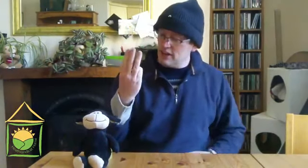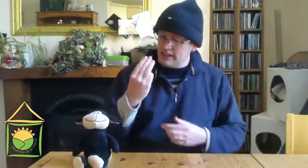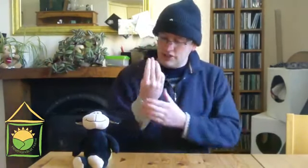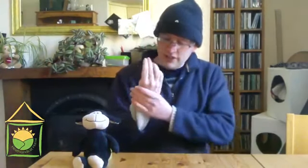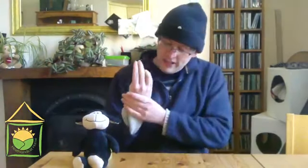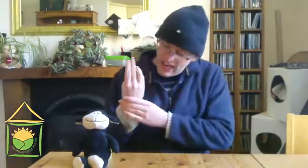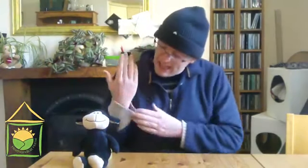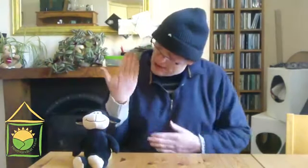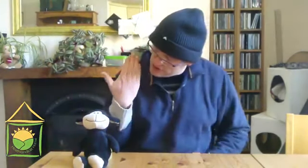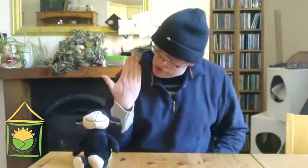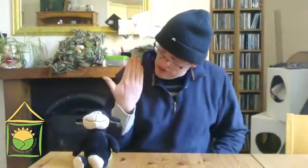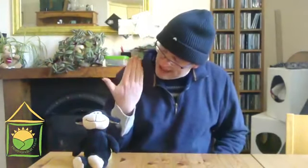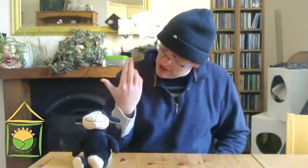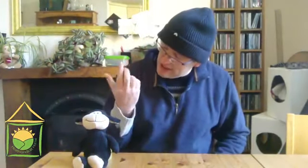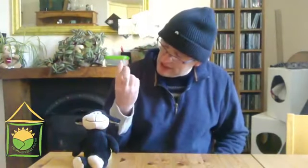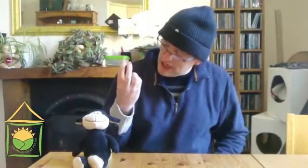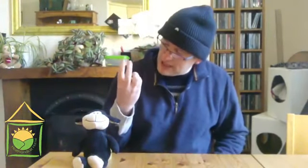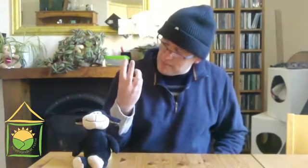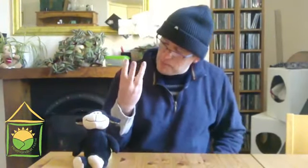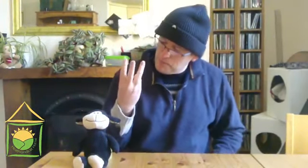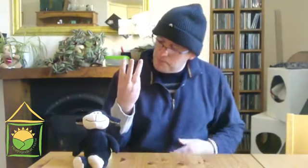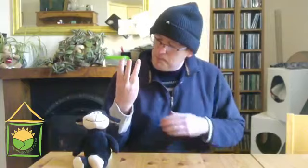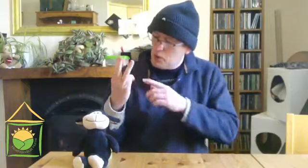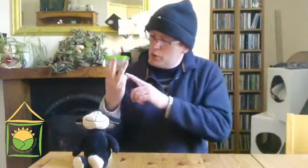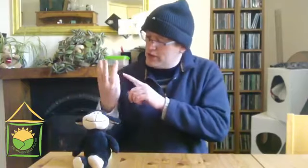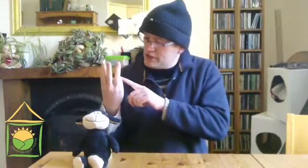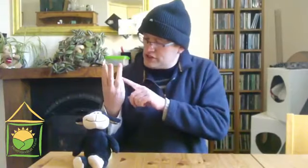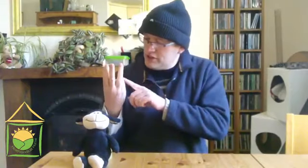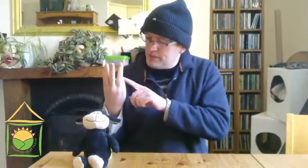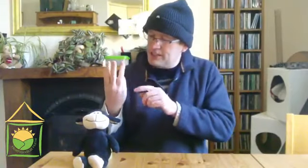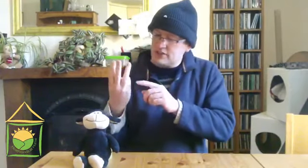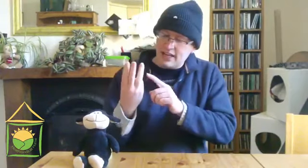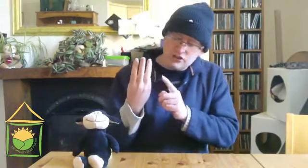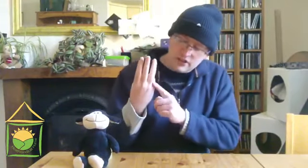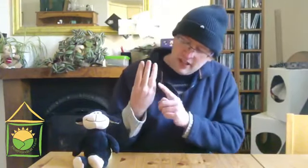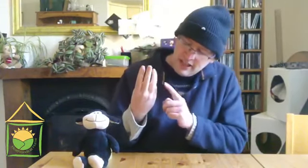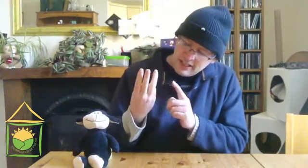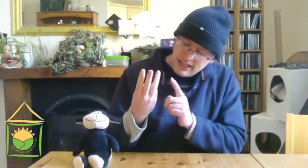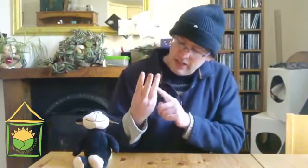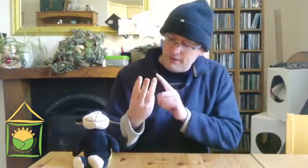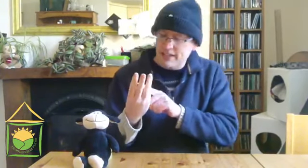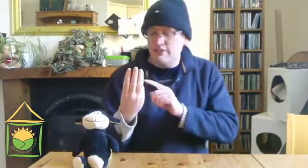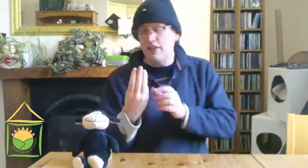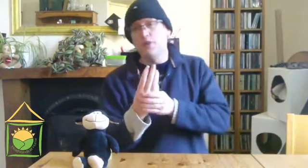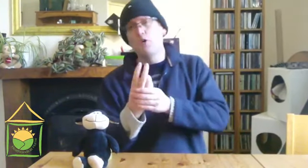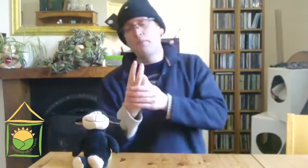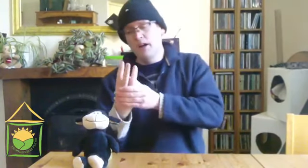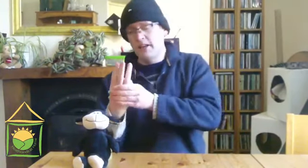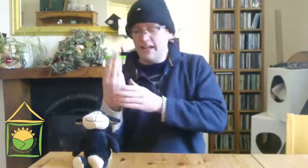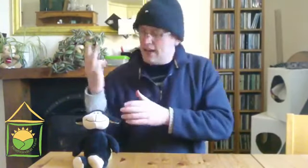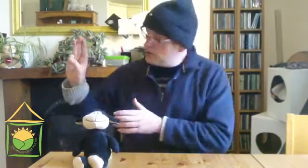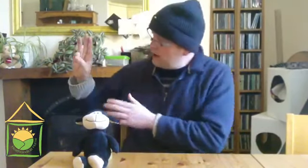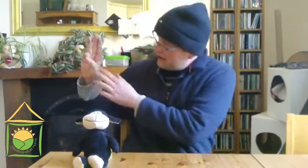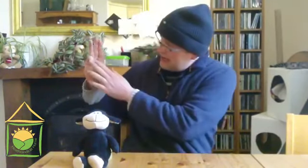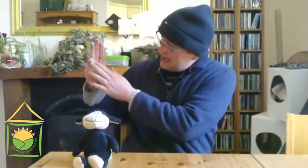this, so you've got your hands raised like this, and you pull the other two fingers down, so your little finger and your thumb are down like that,